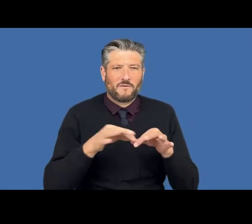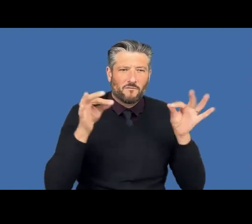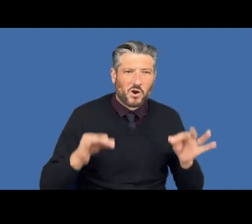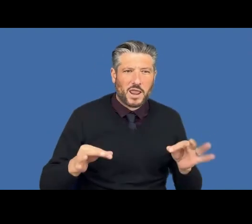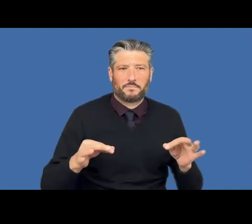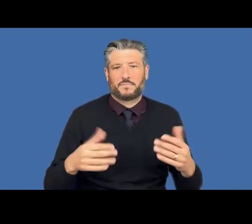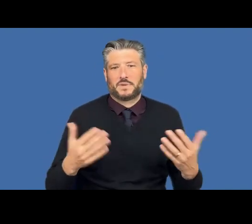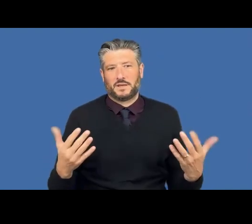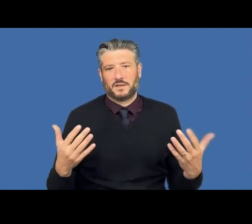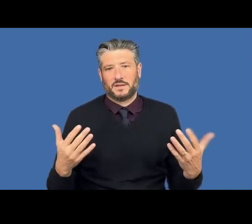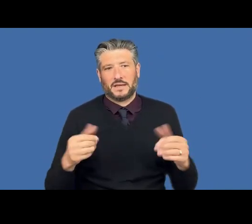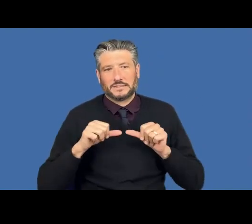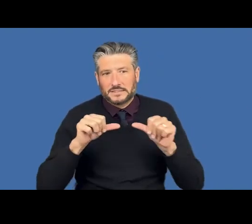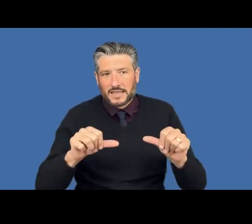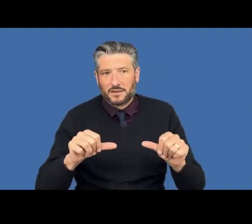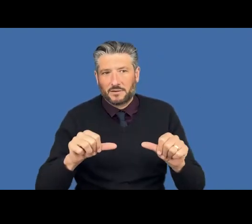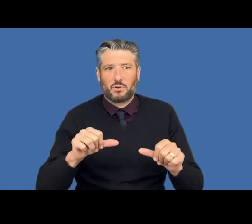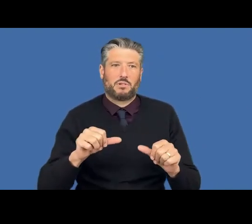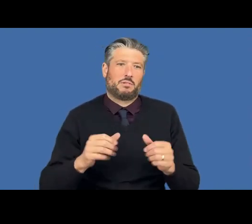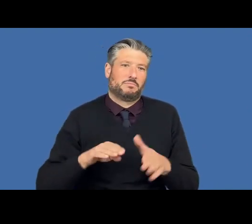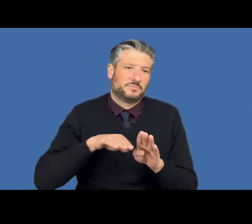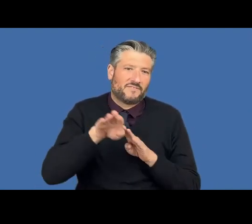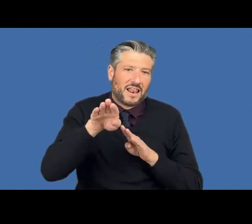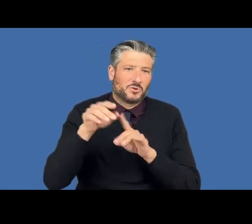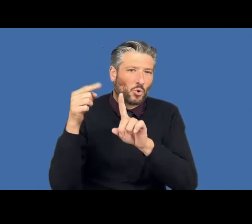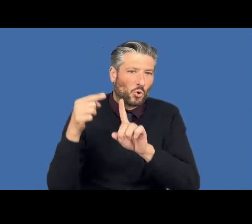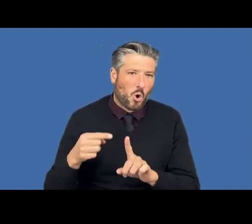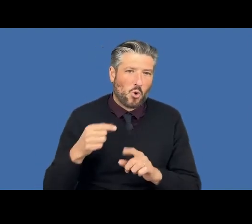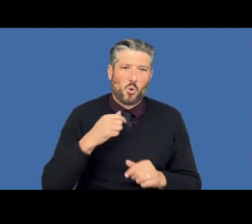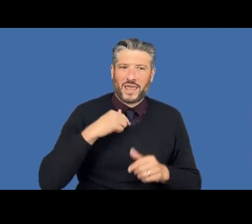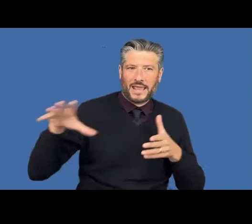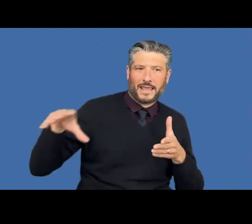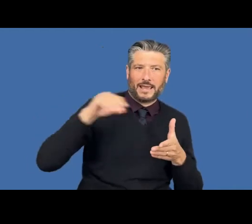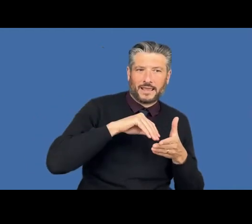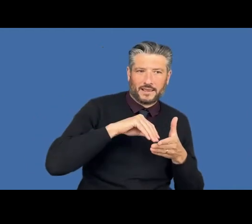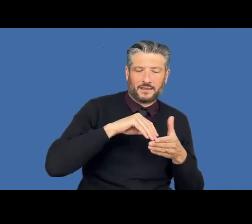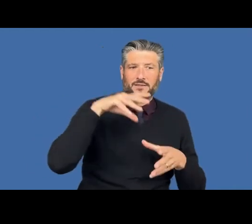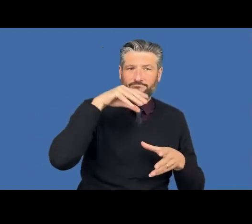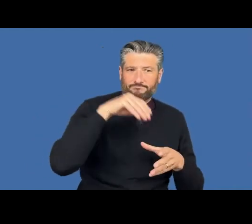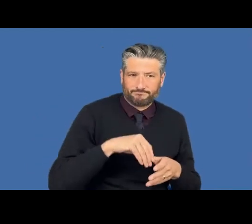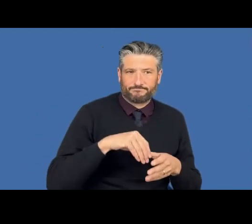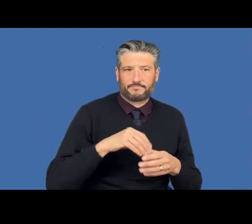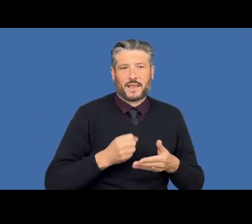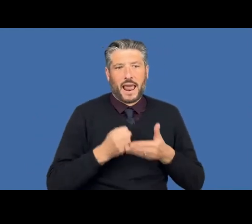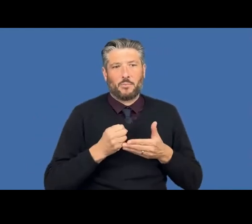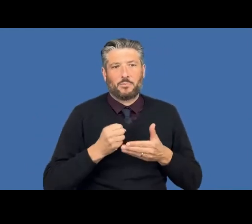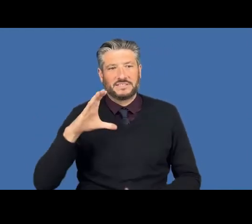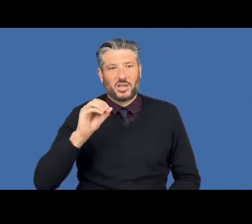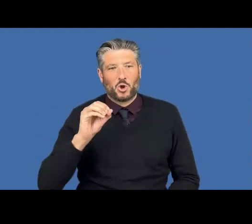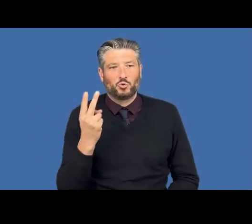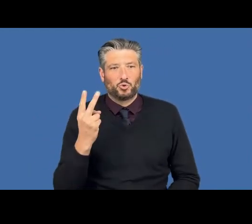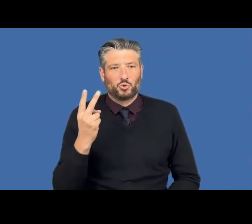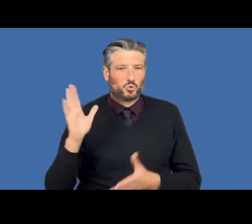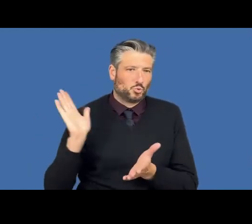apply accessibility to that. So we've taken the same kind of structure as we have for decarbonization and applied that to